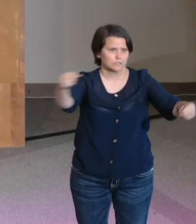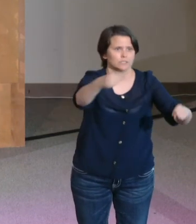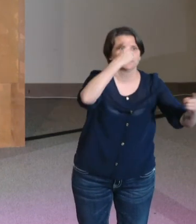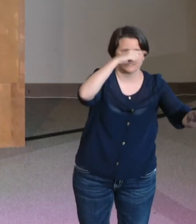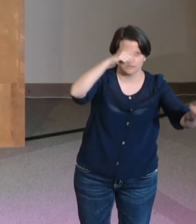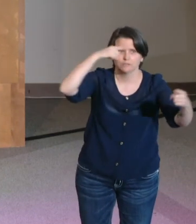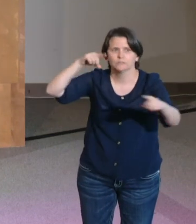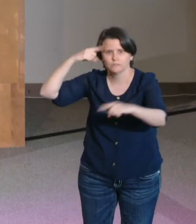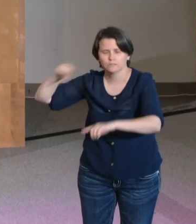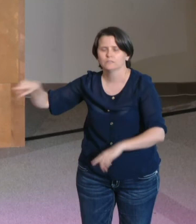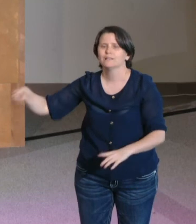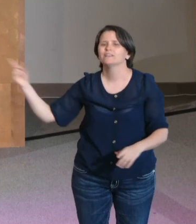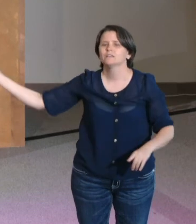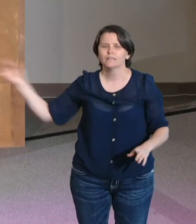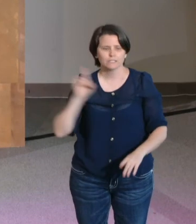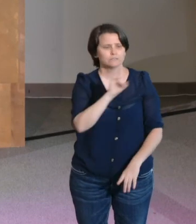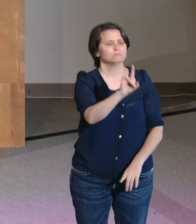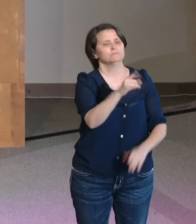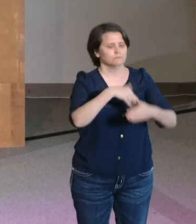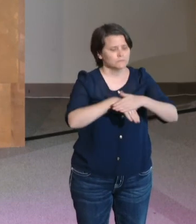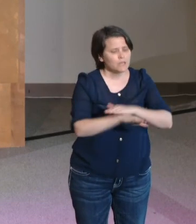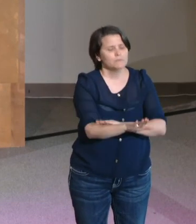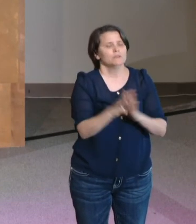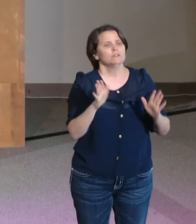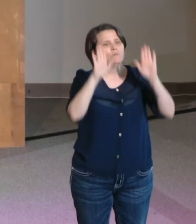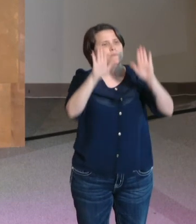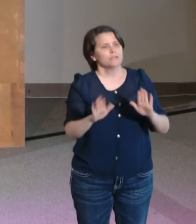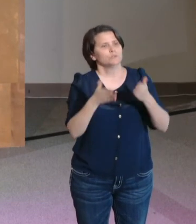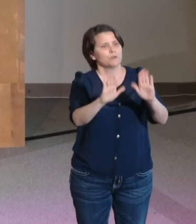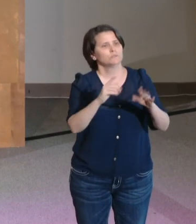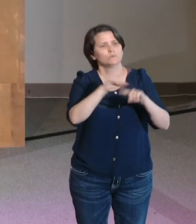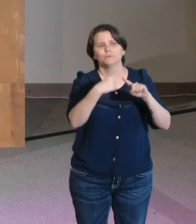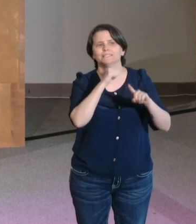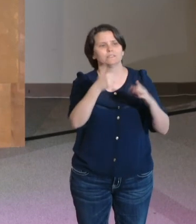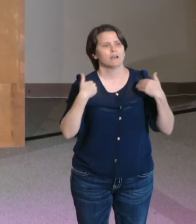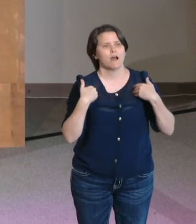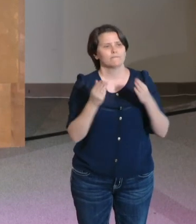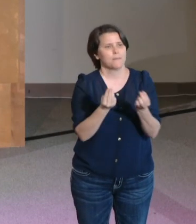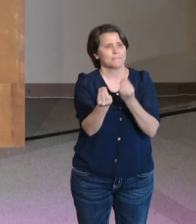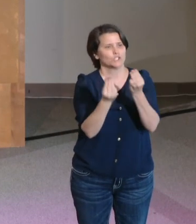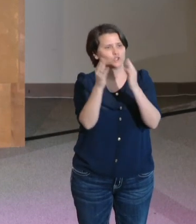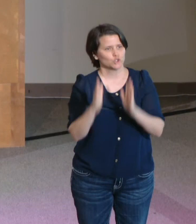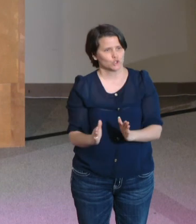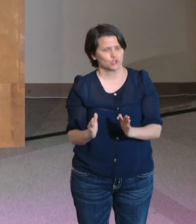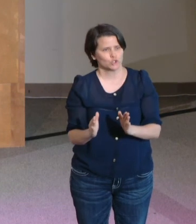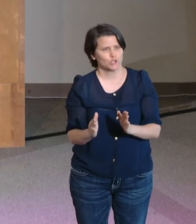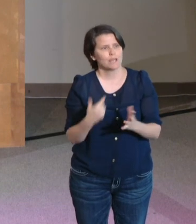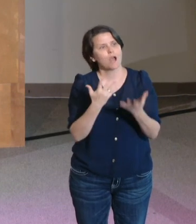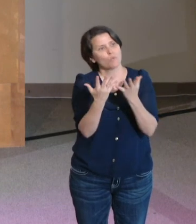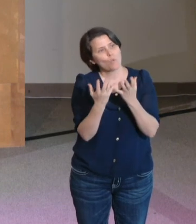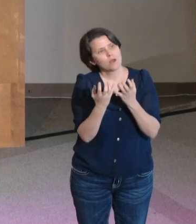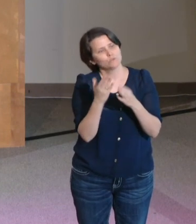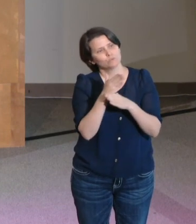stepped in remarkable ways when there was no minister here. And I just wanted to share this